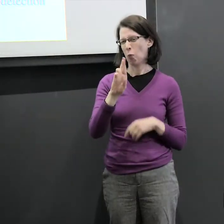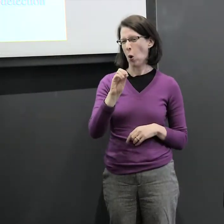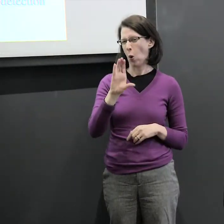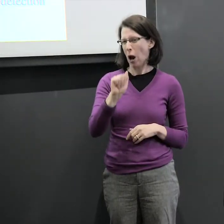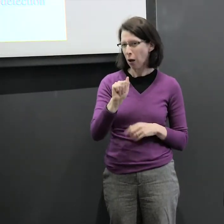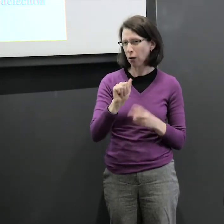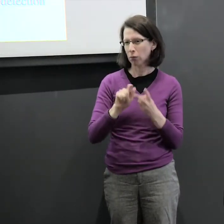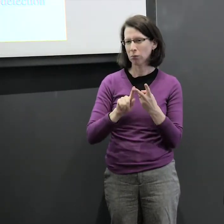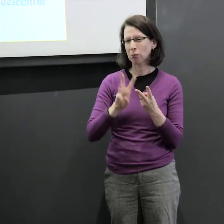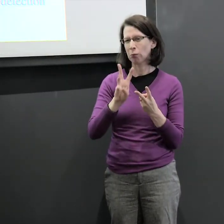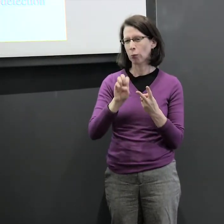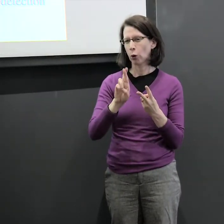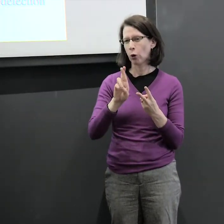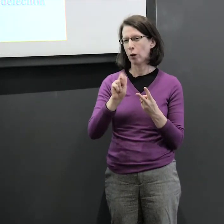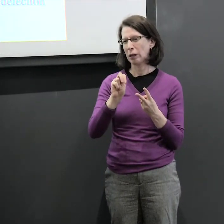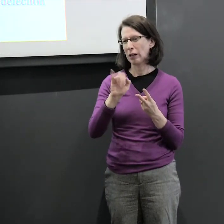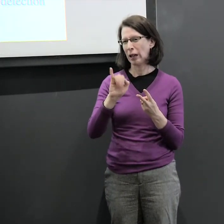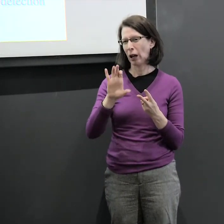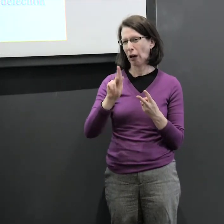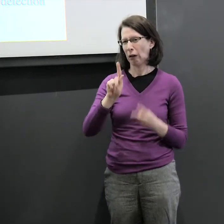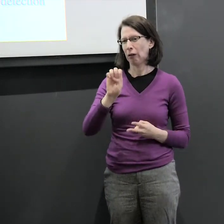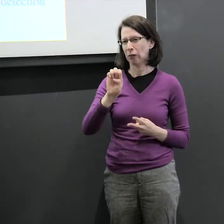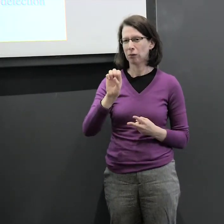and Wernicke's area.